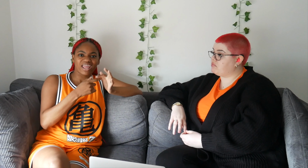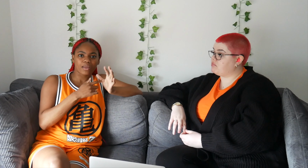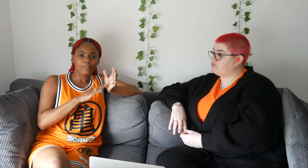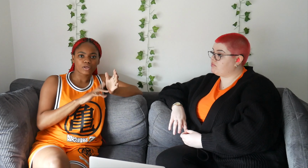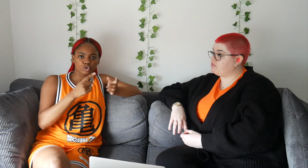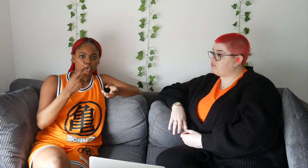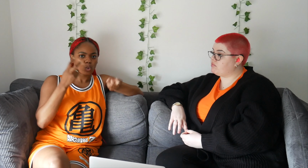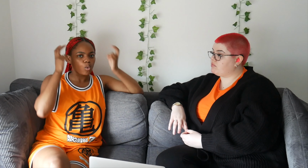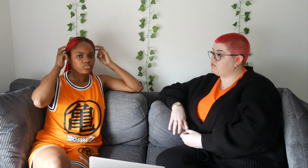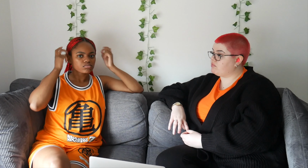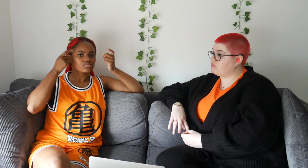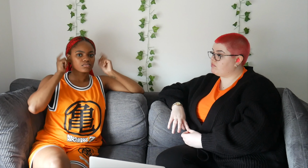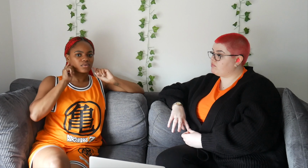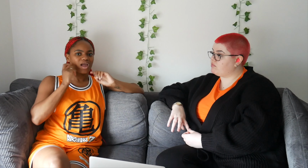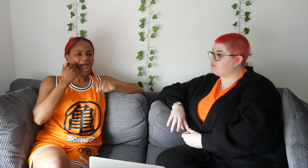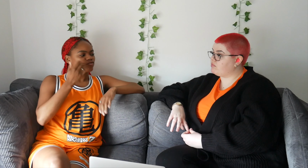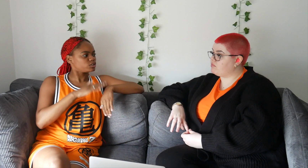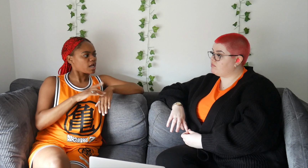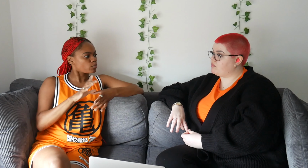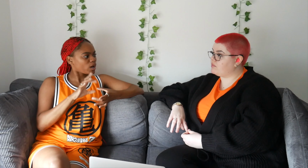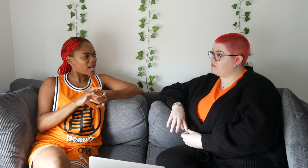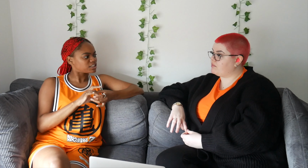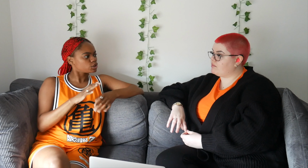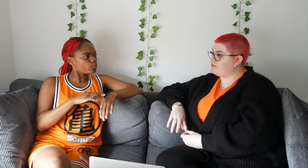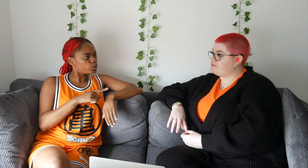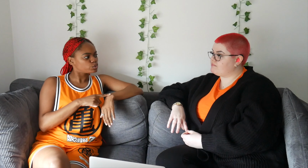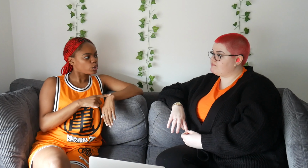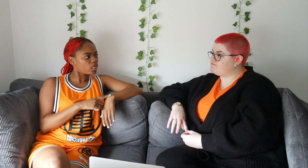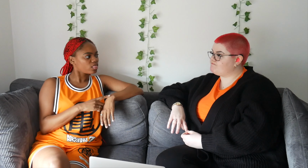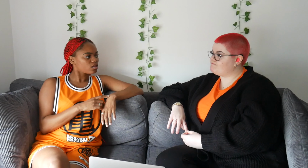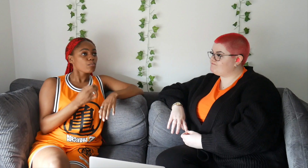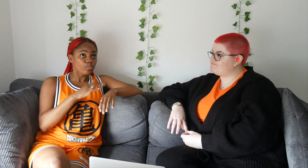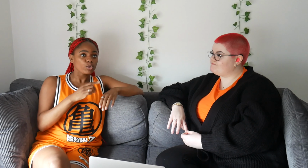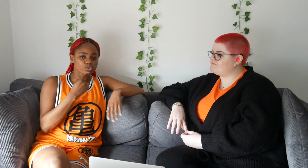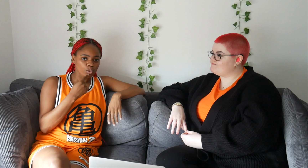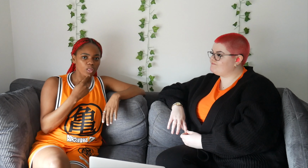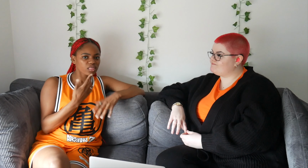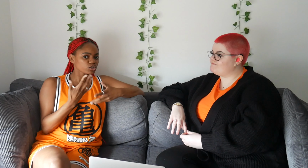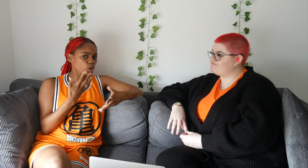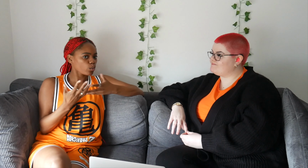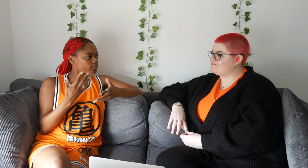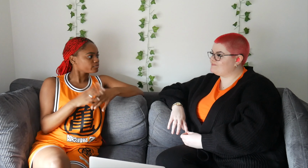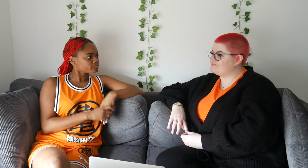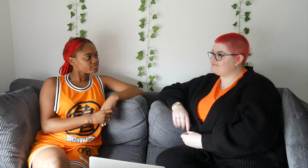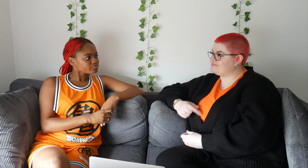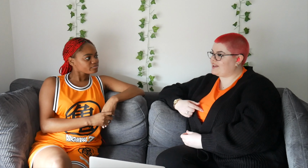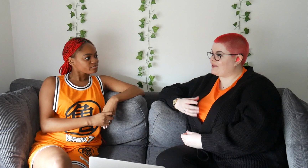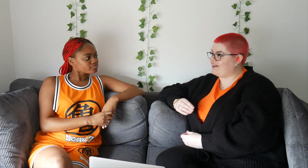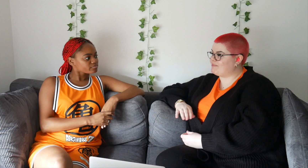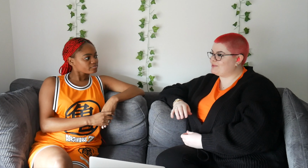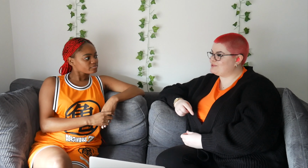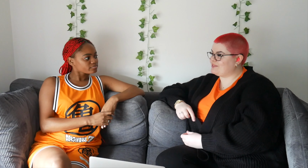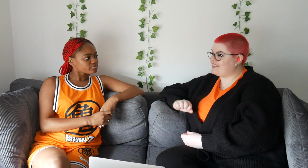stream these sounds to your hearing devices every time you're connected to Bluetooth. So I don't have Bluetooth